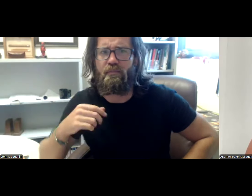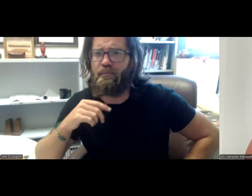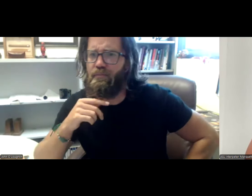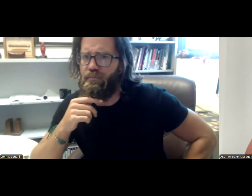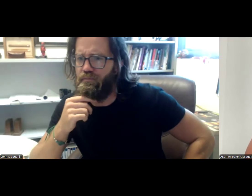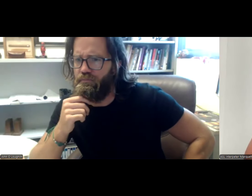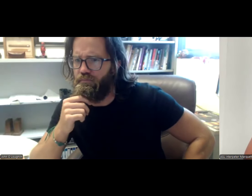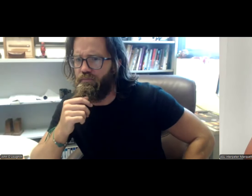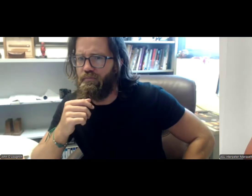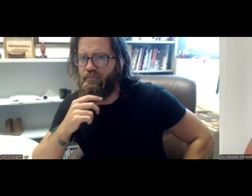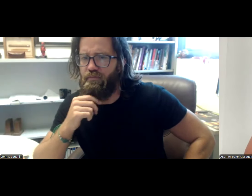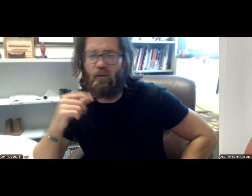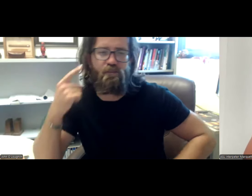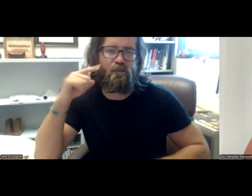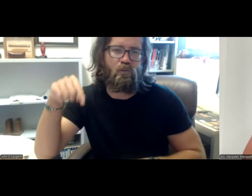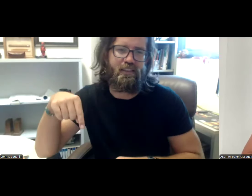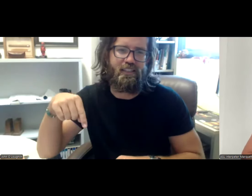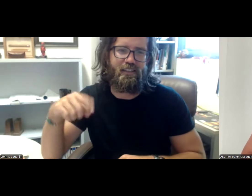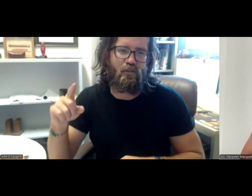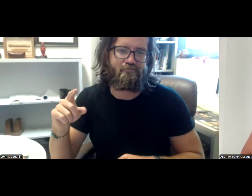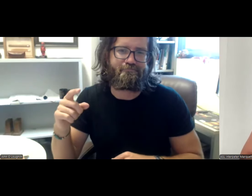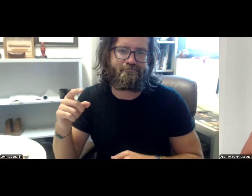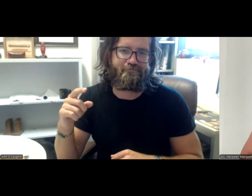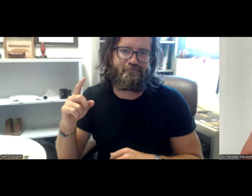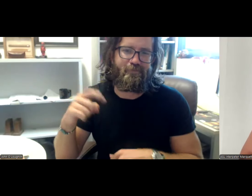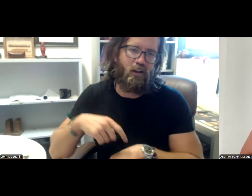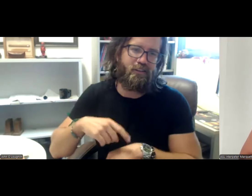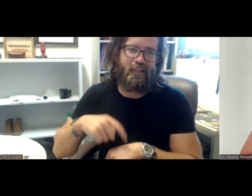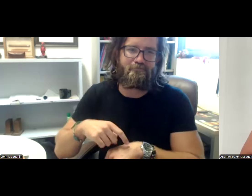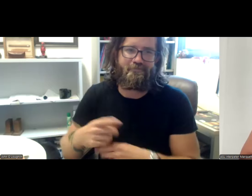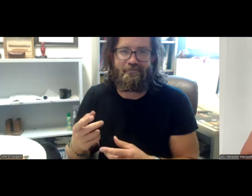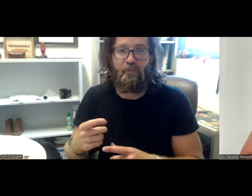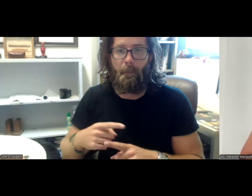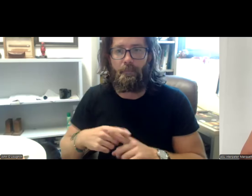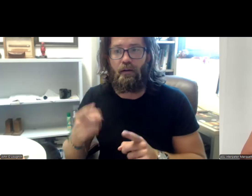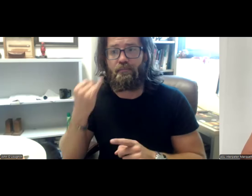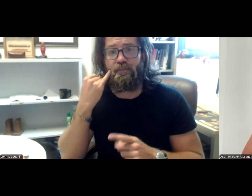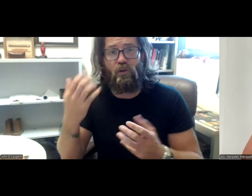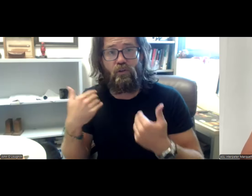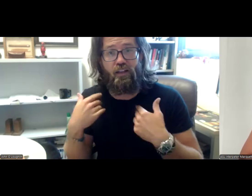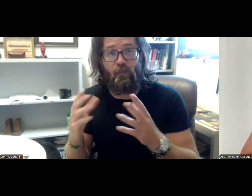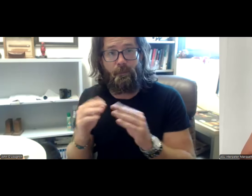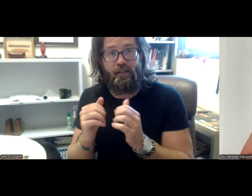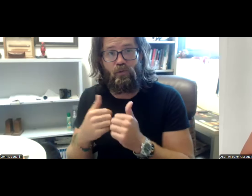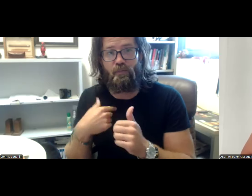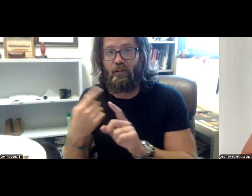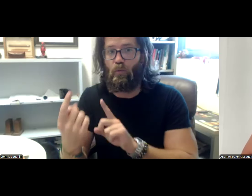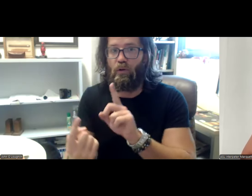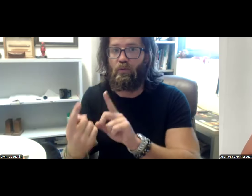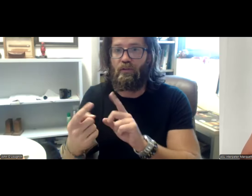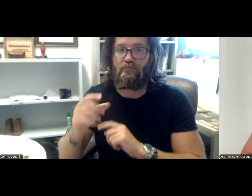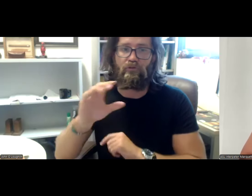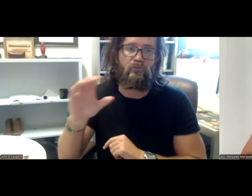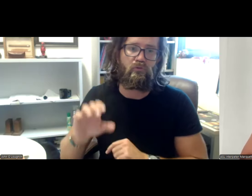Yeah. If you wanted to follow, you can for this first orientation time, you can use your voice if you